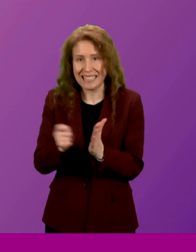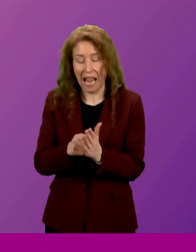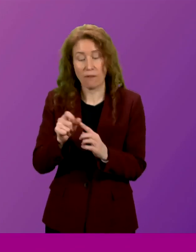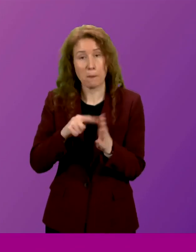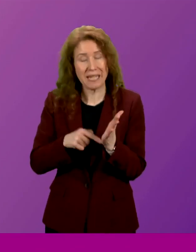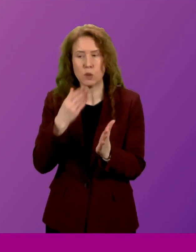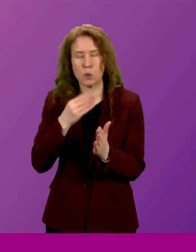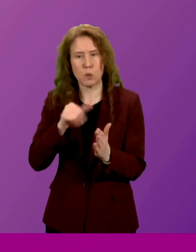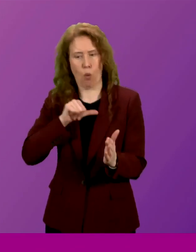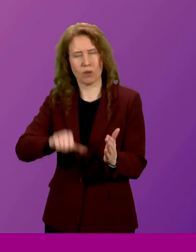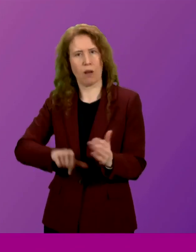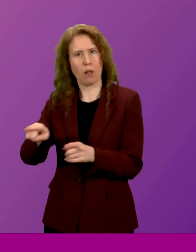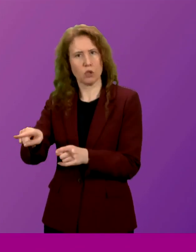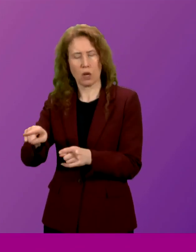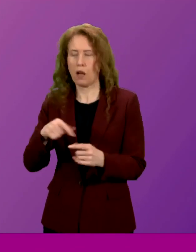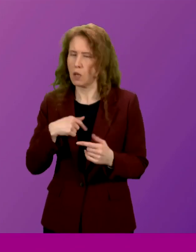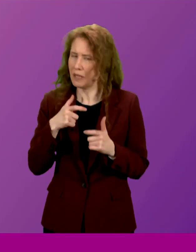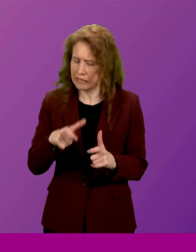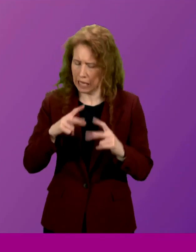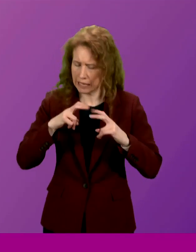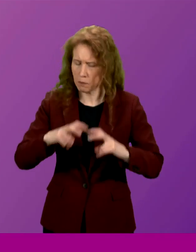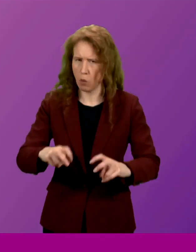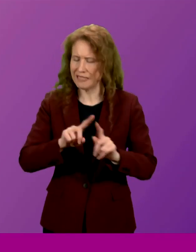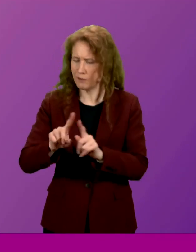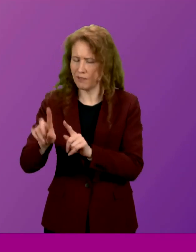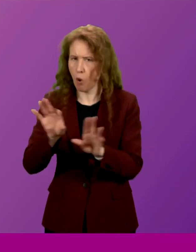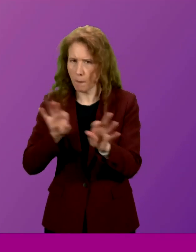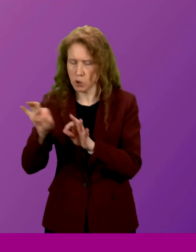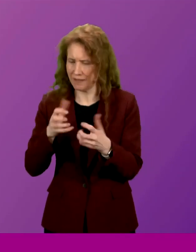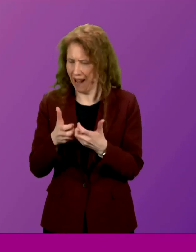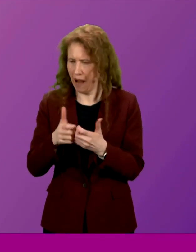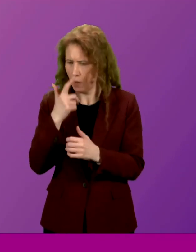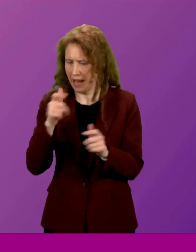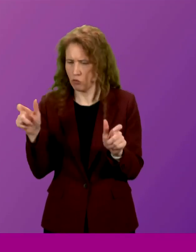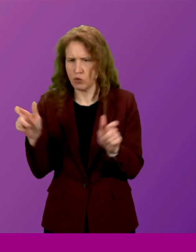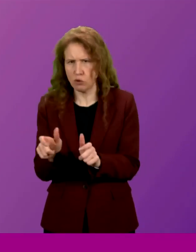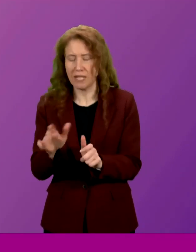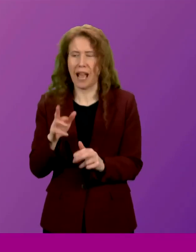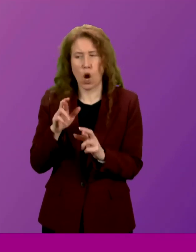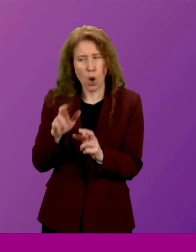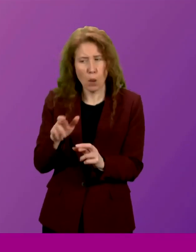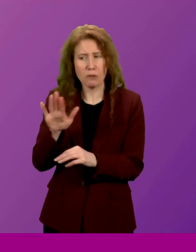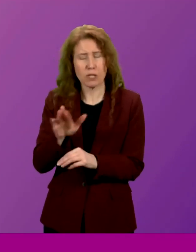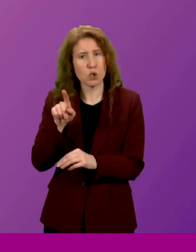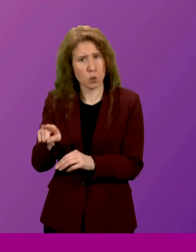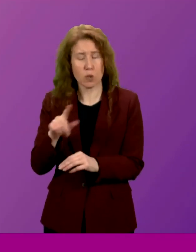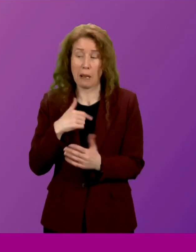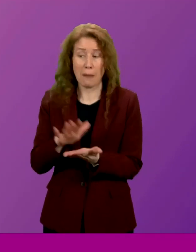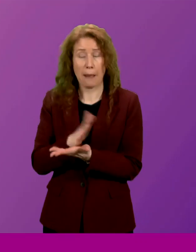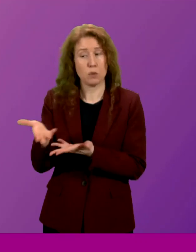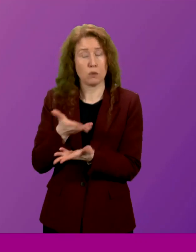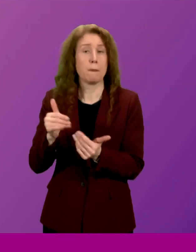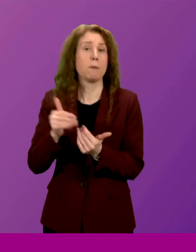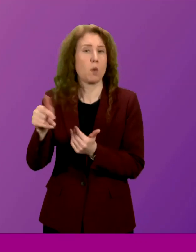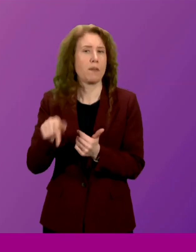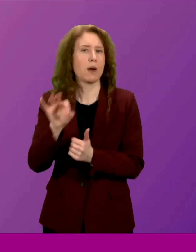peat, and are currently exploring all legislative options for establishing new restrictions. So I hope that gives Christine Graham some reassurance, but I'd be happy to engage